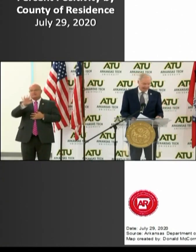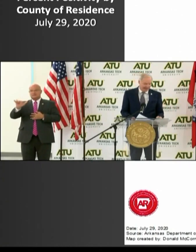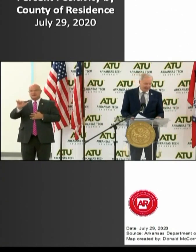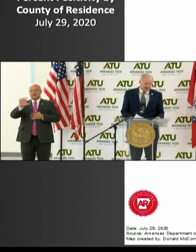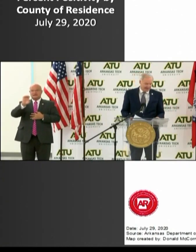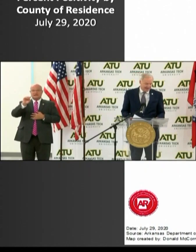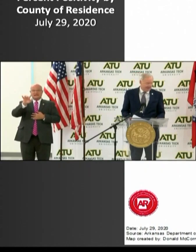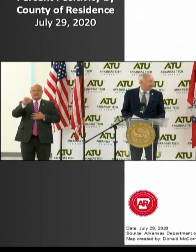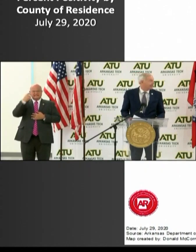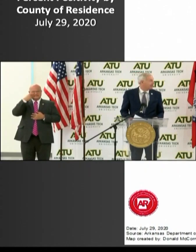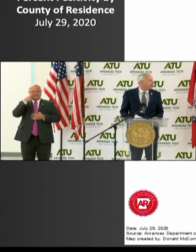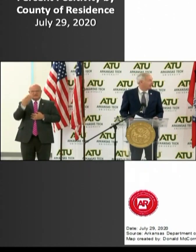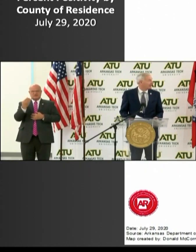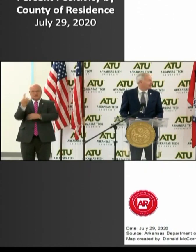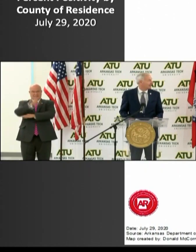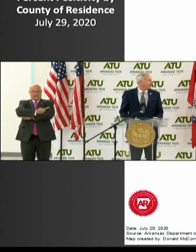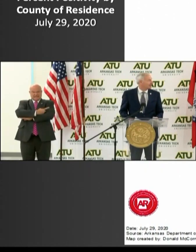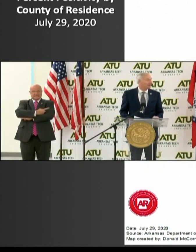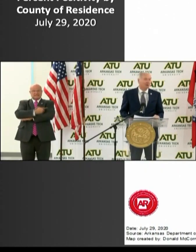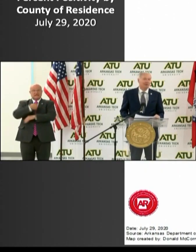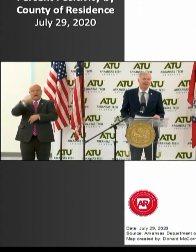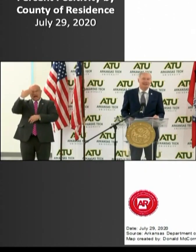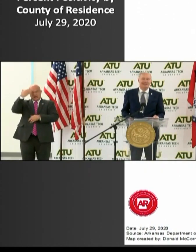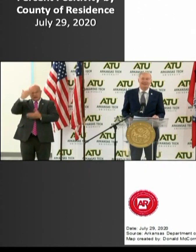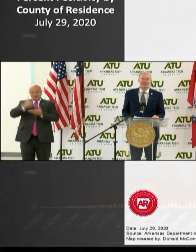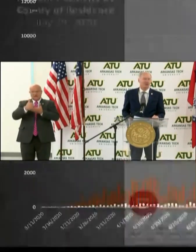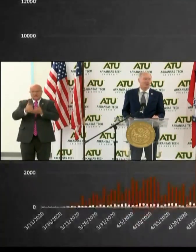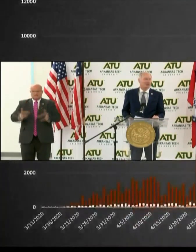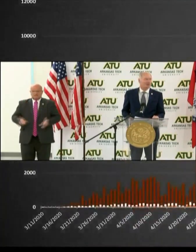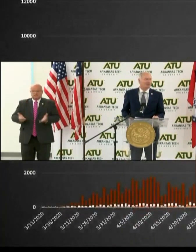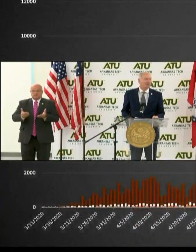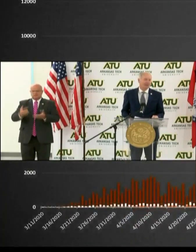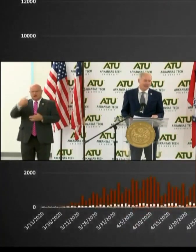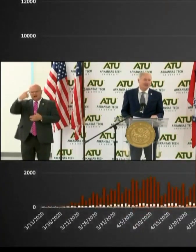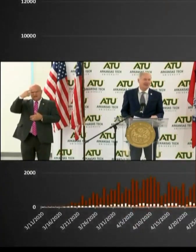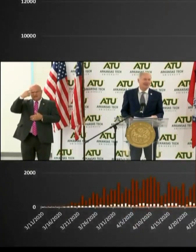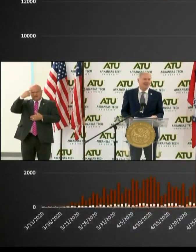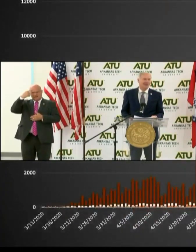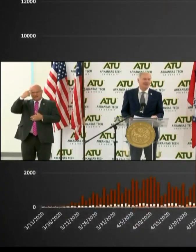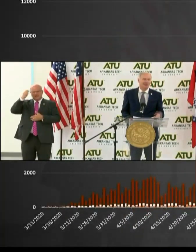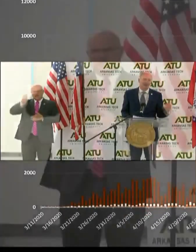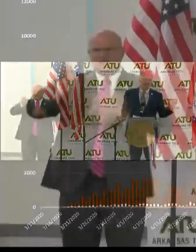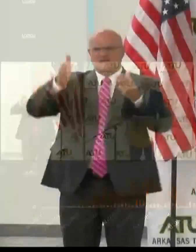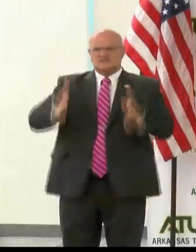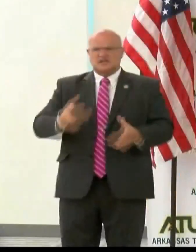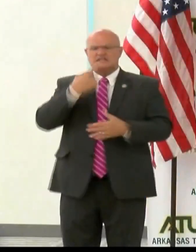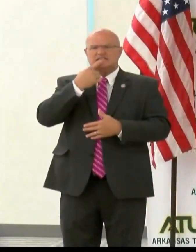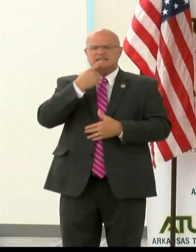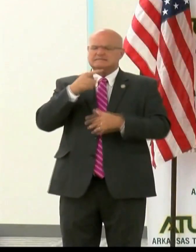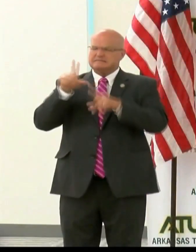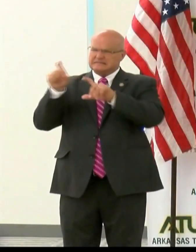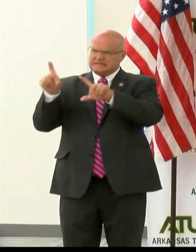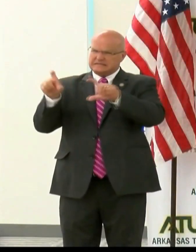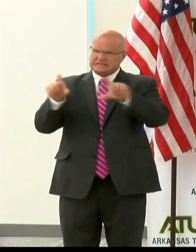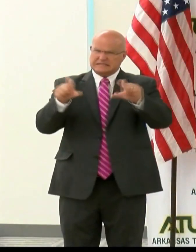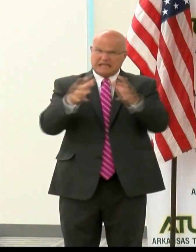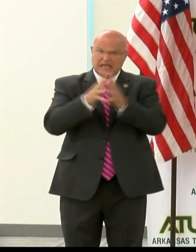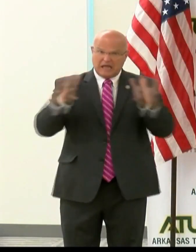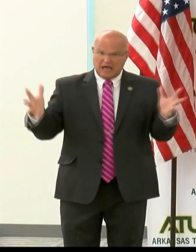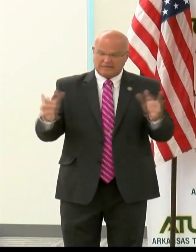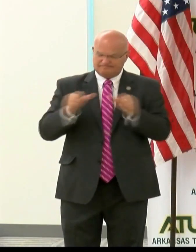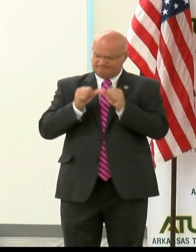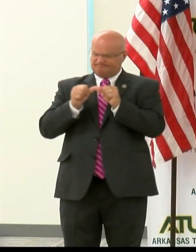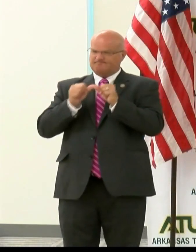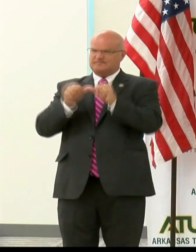14 days. And I know that helps motivate it. I think the judge said we're testing a lot here, so we keep